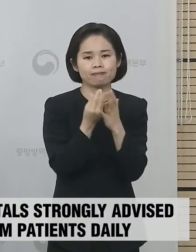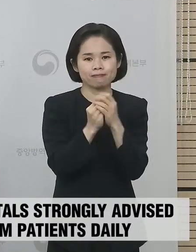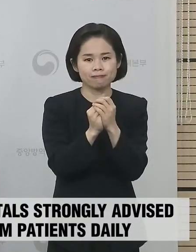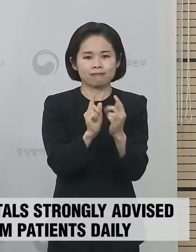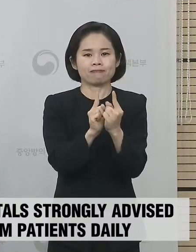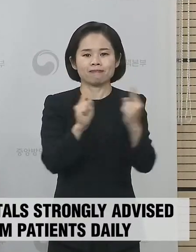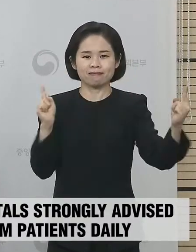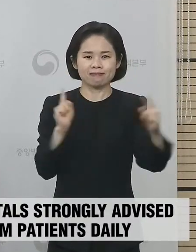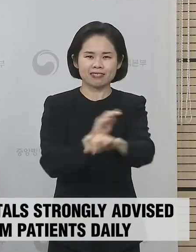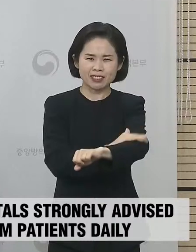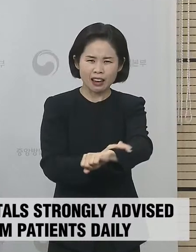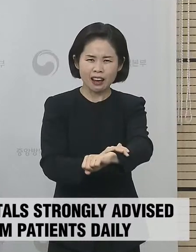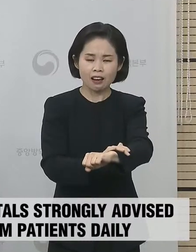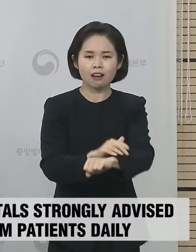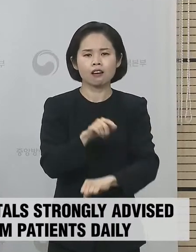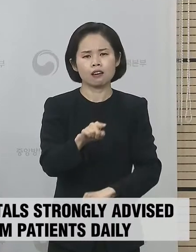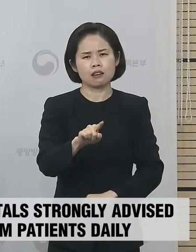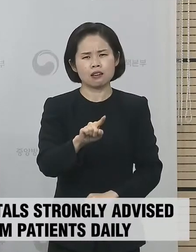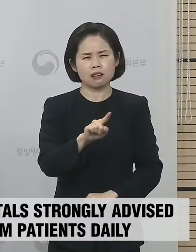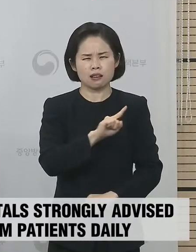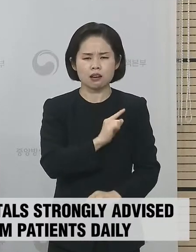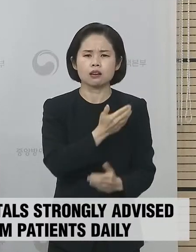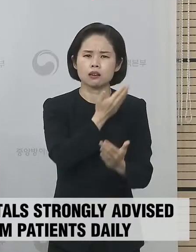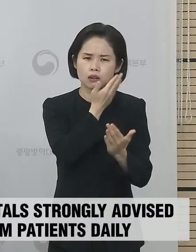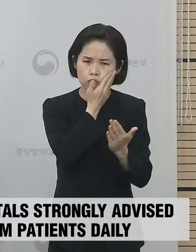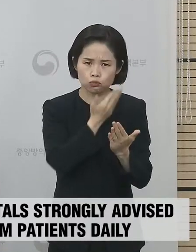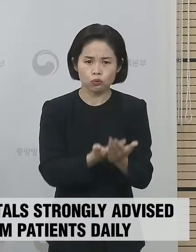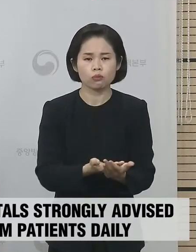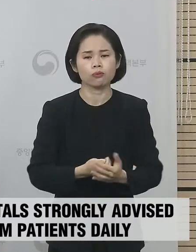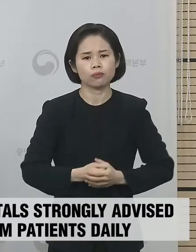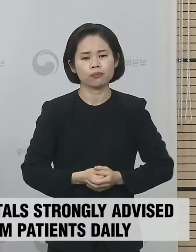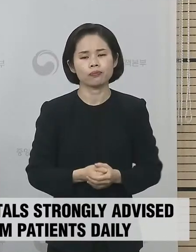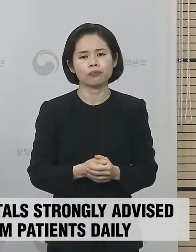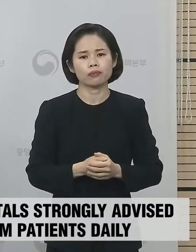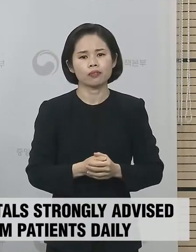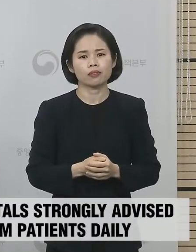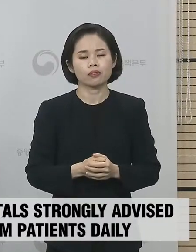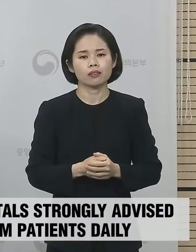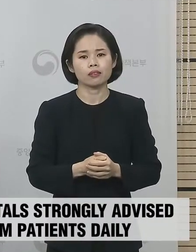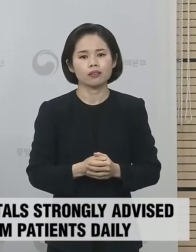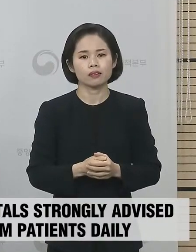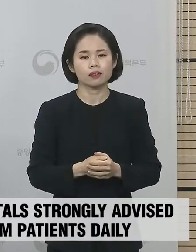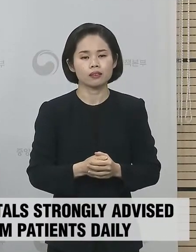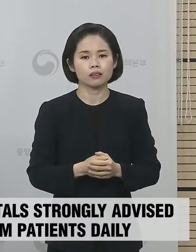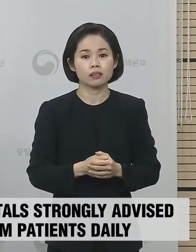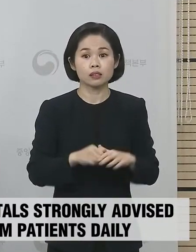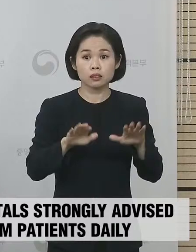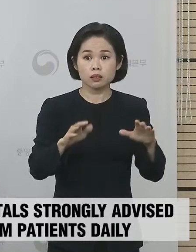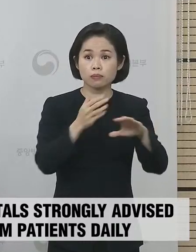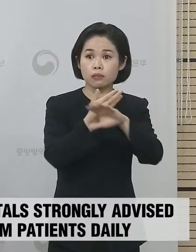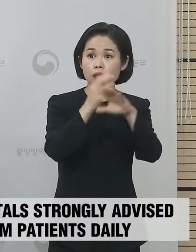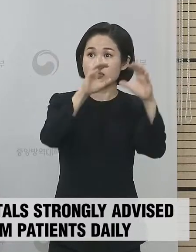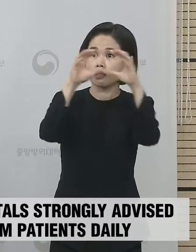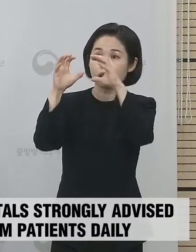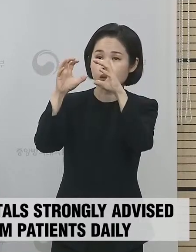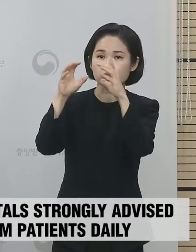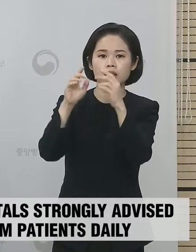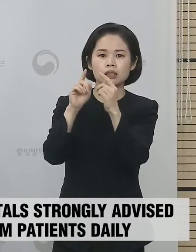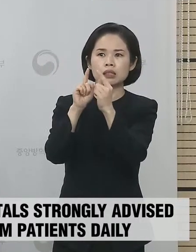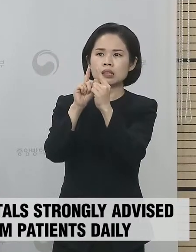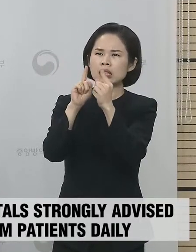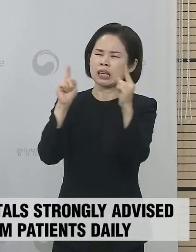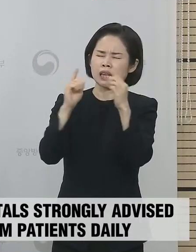individuals, need to continue to comply with quarantine measures and take part in the government's effort to contain the virus. For in